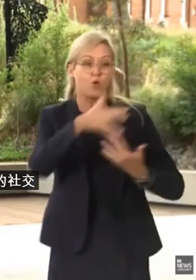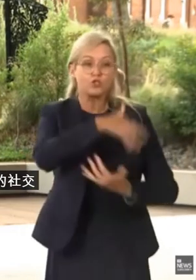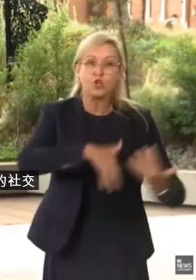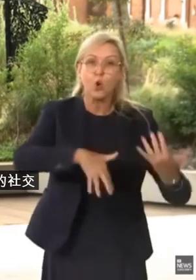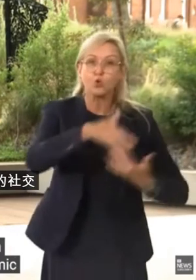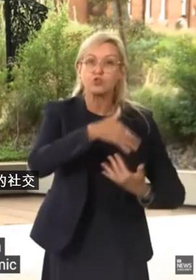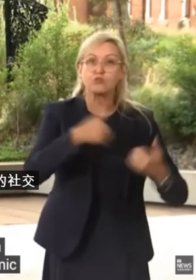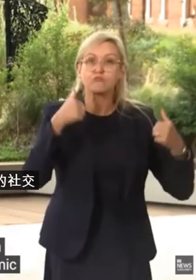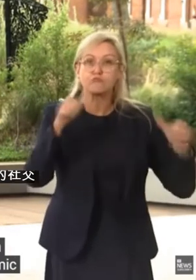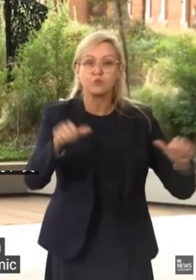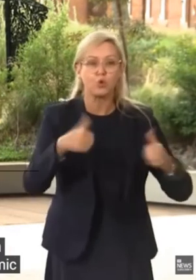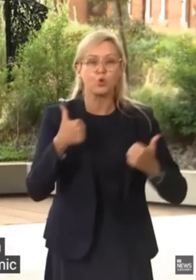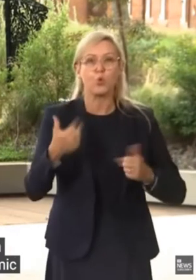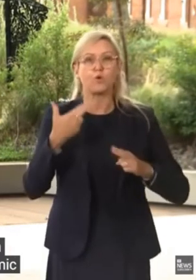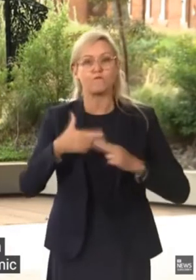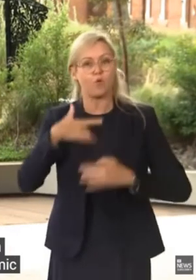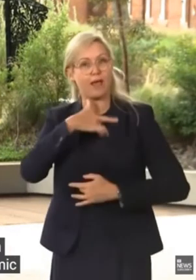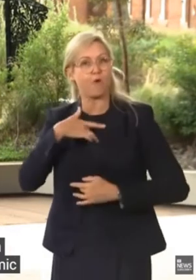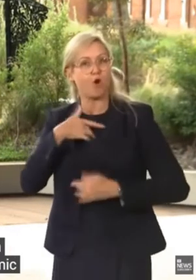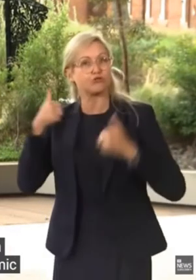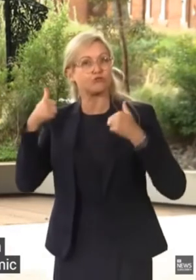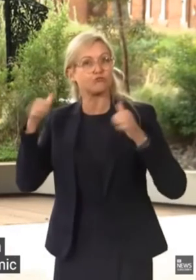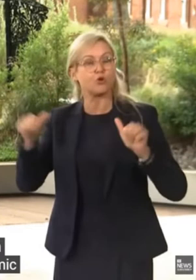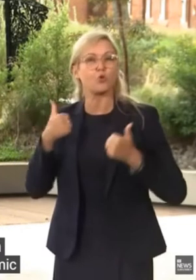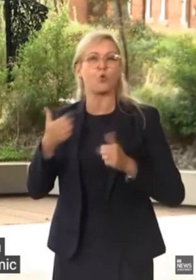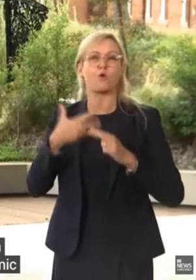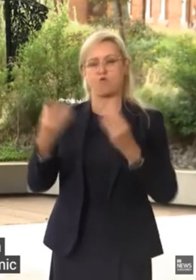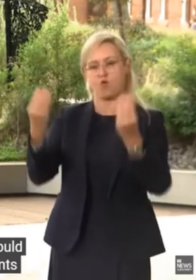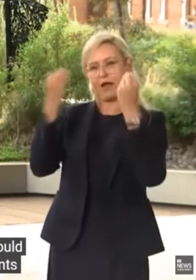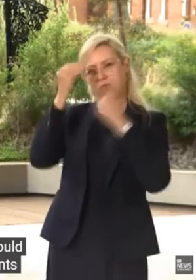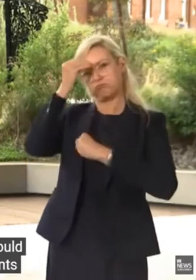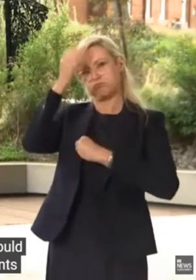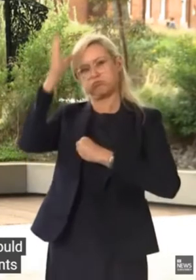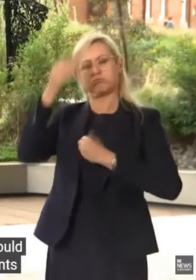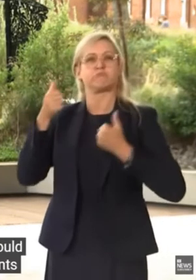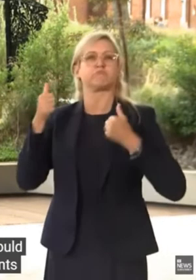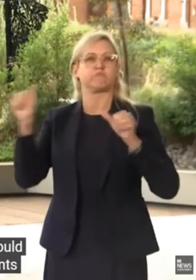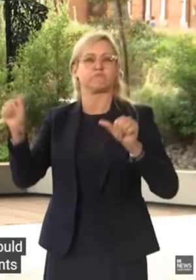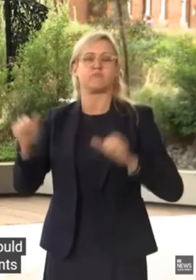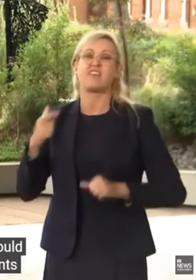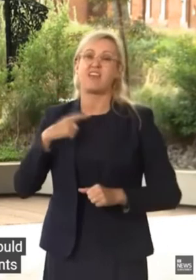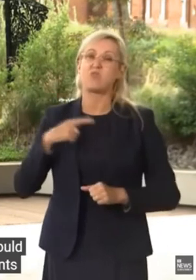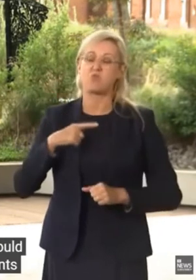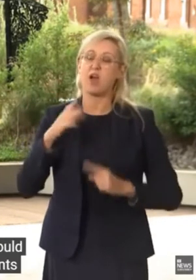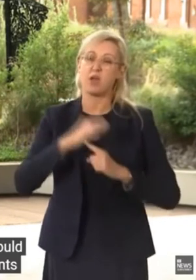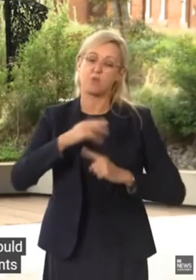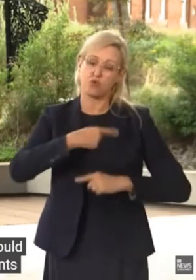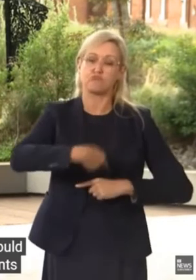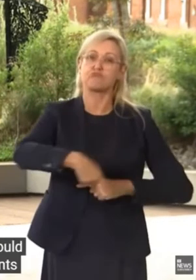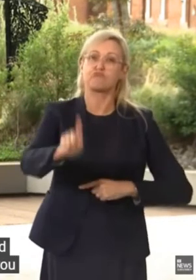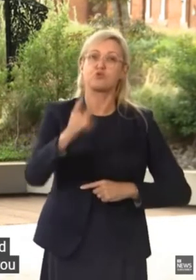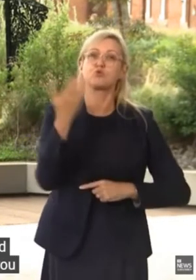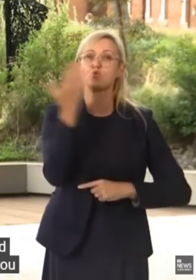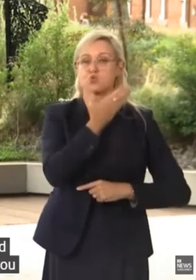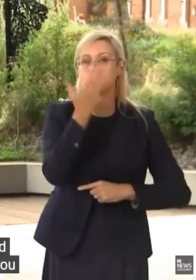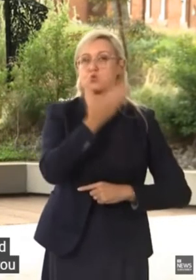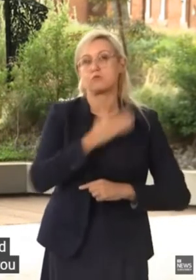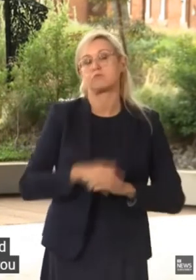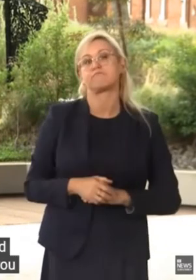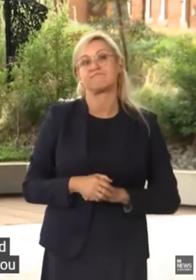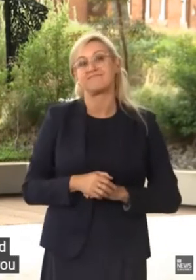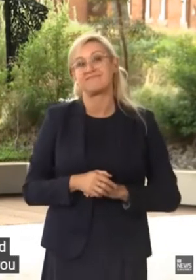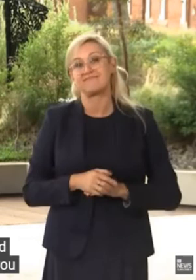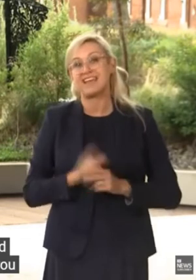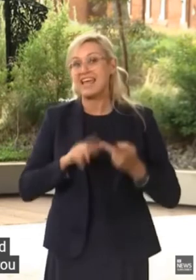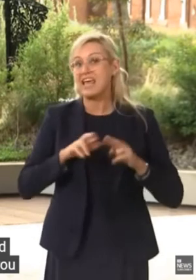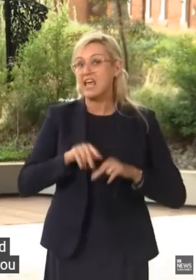emotional and academic development, and we really would ask the vast majority of parents to make sure that their child attends school. Obviously, if you have a child